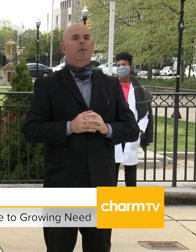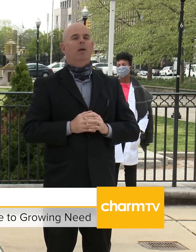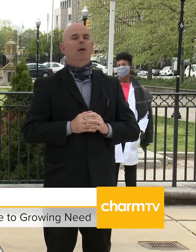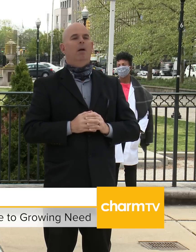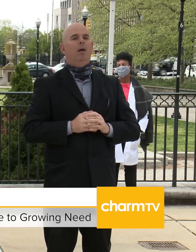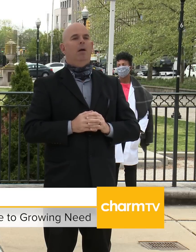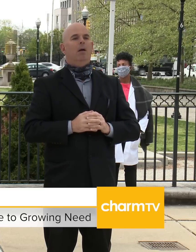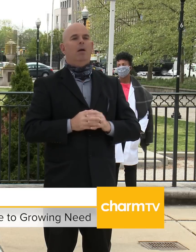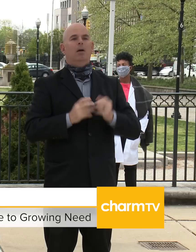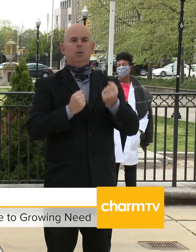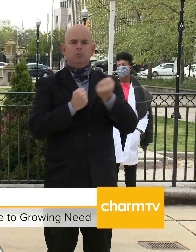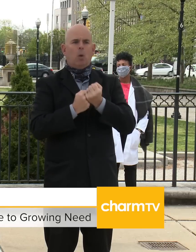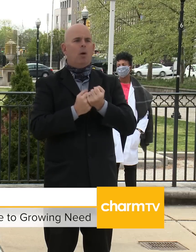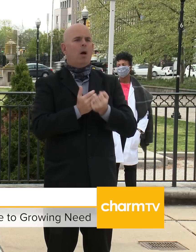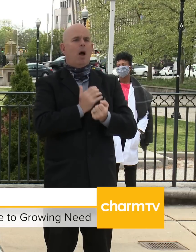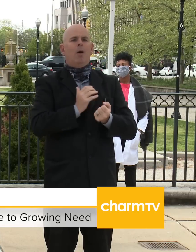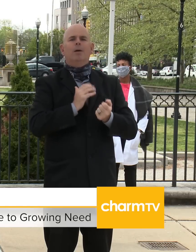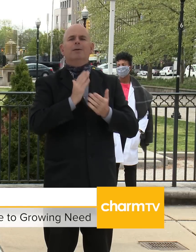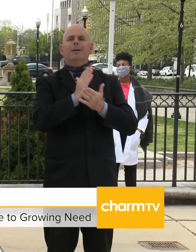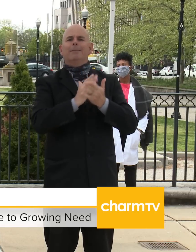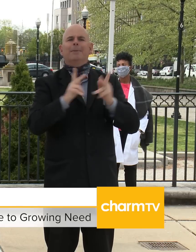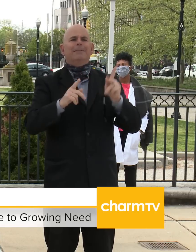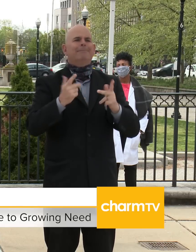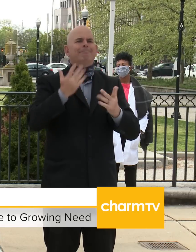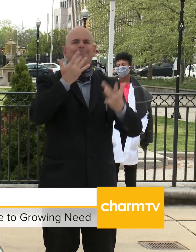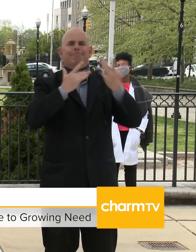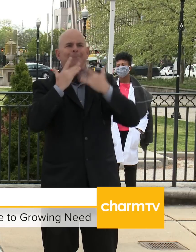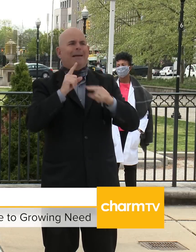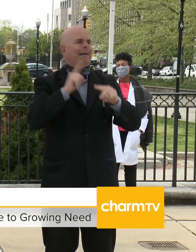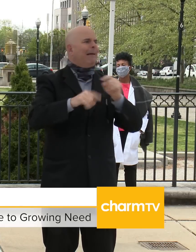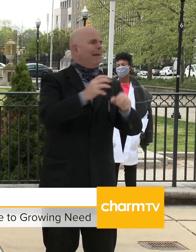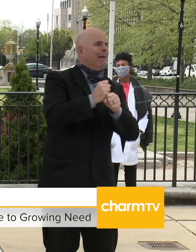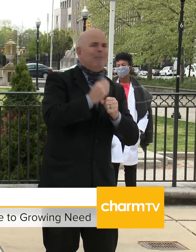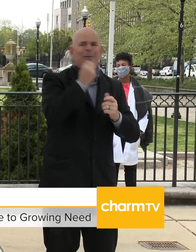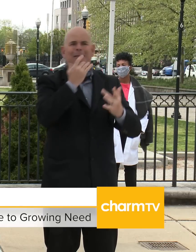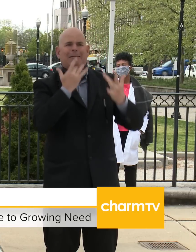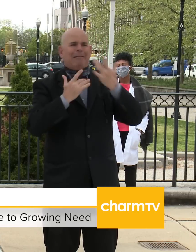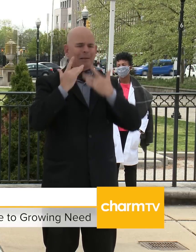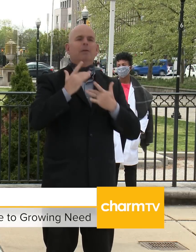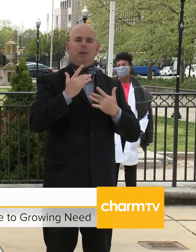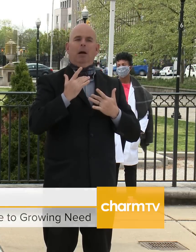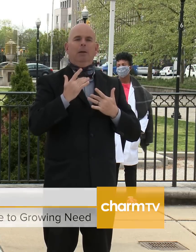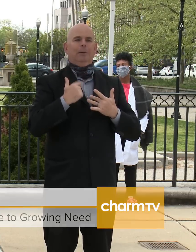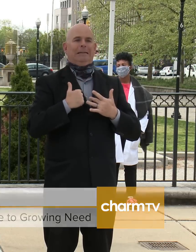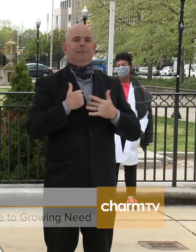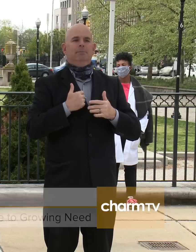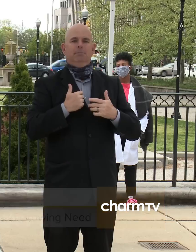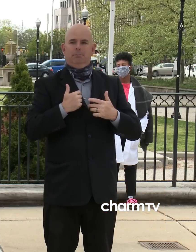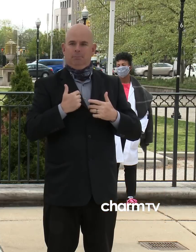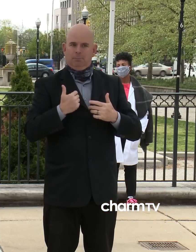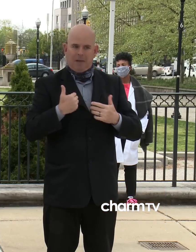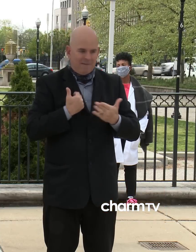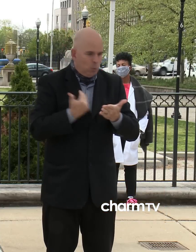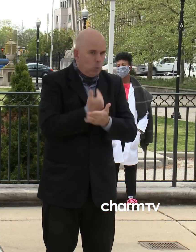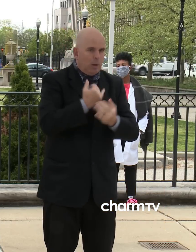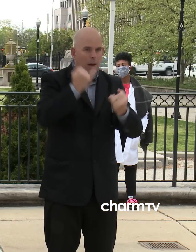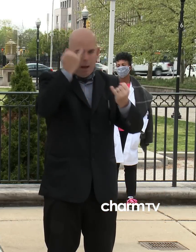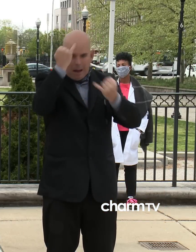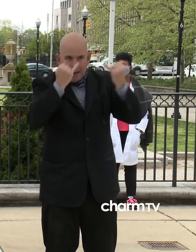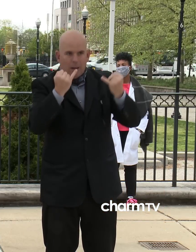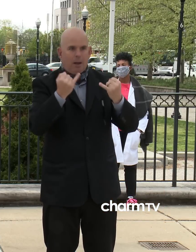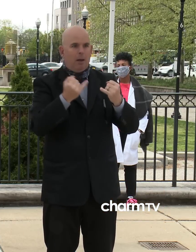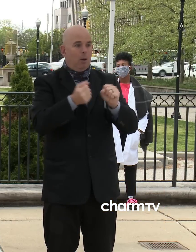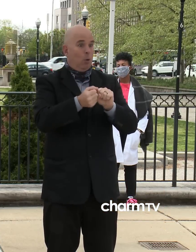neighbors. To demonstrate the depth and reach of the newly expanded COVID-19 emergency